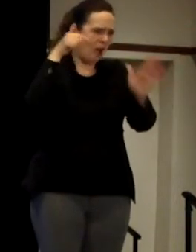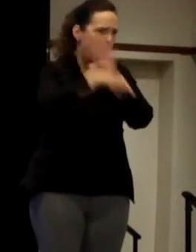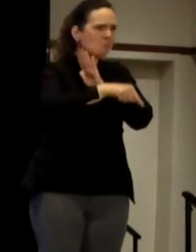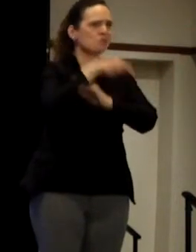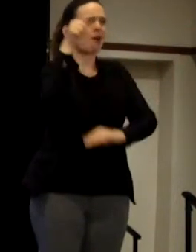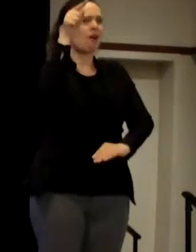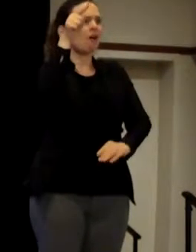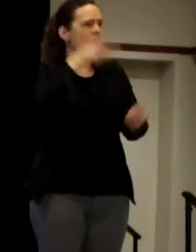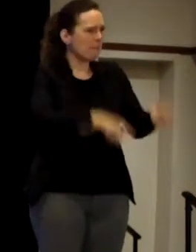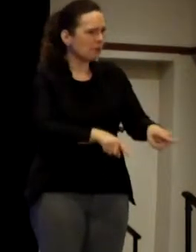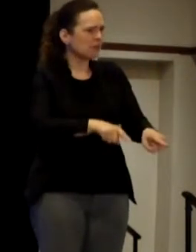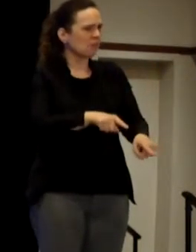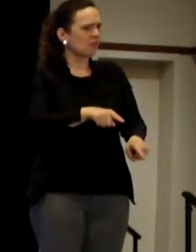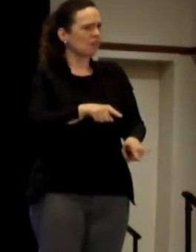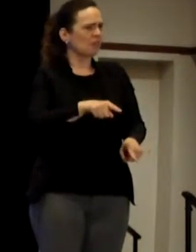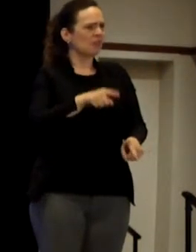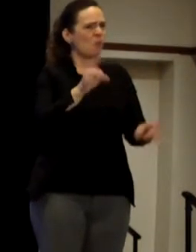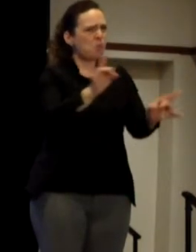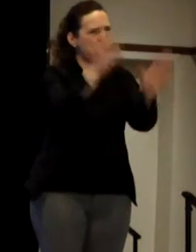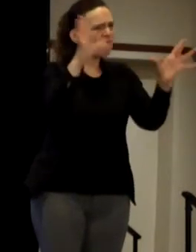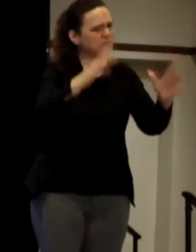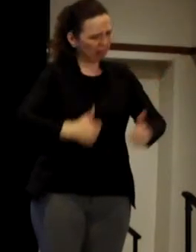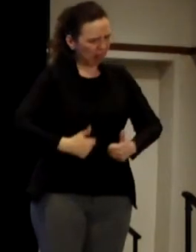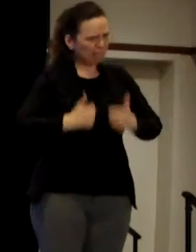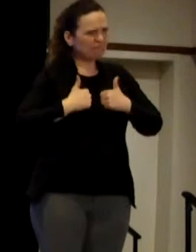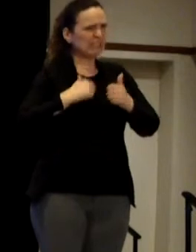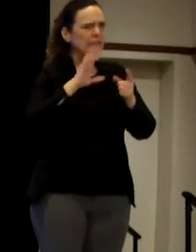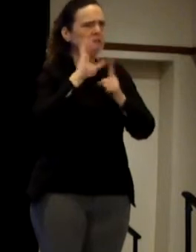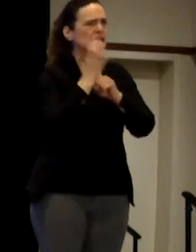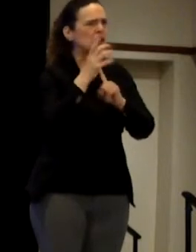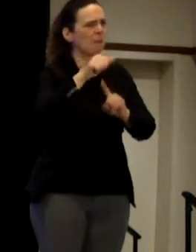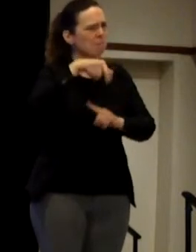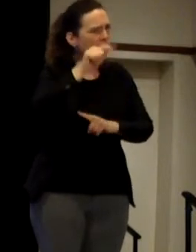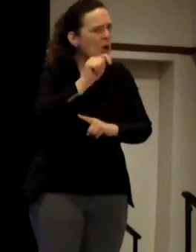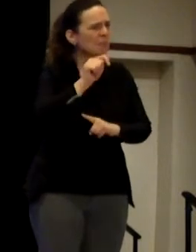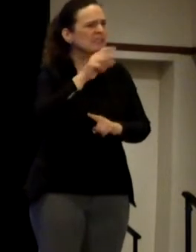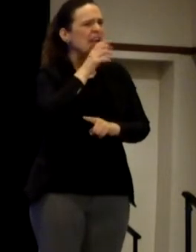Yeah, so here's the process, Tim, how this works.